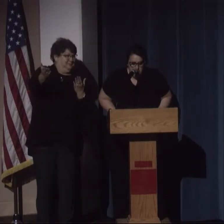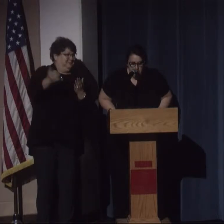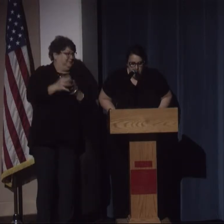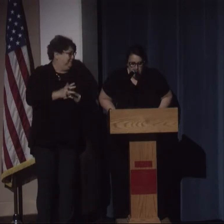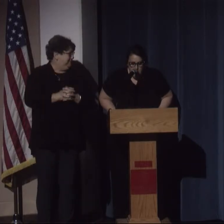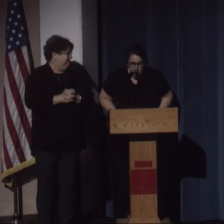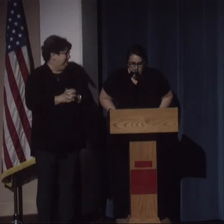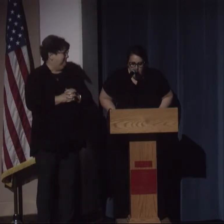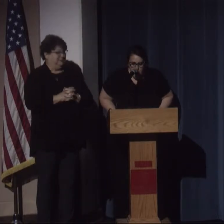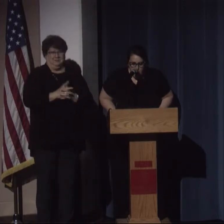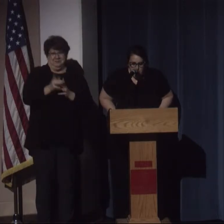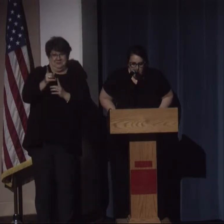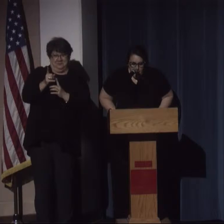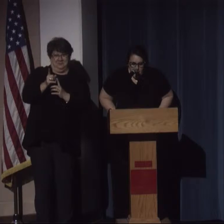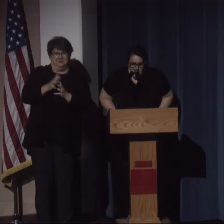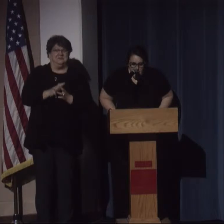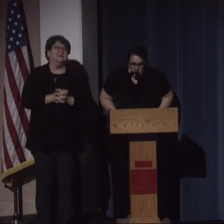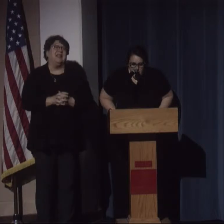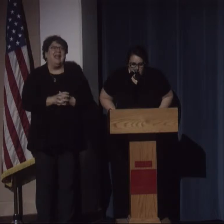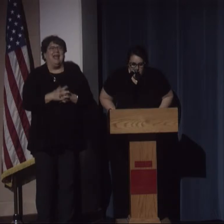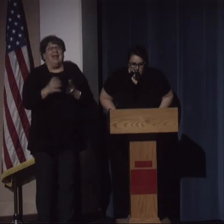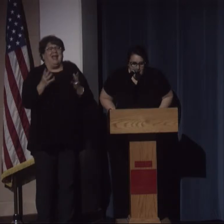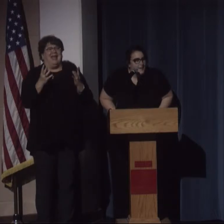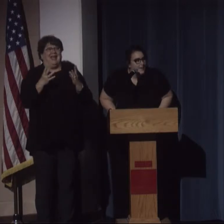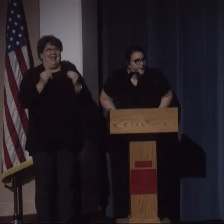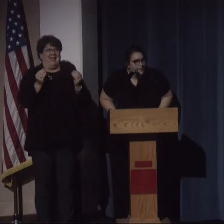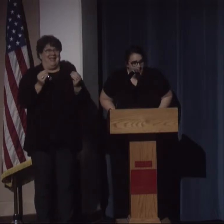know if she is now. And